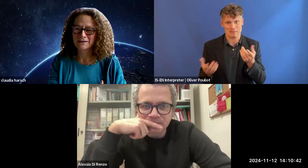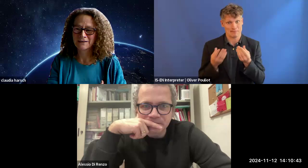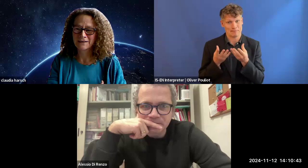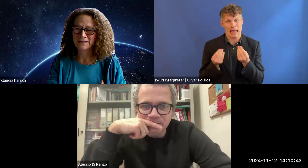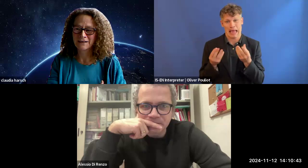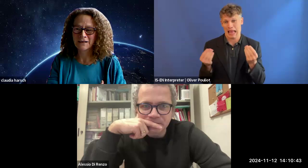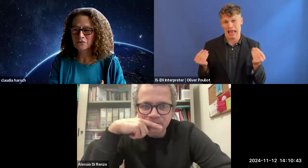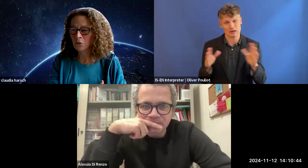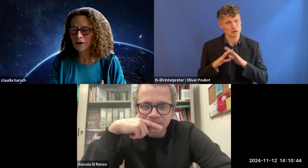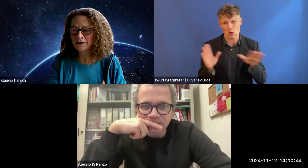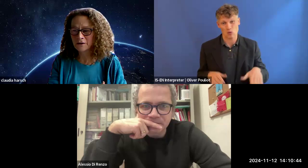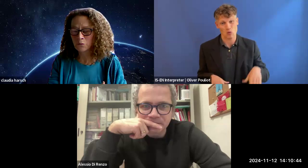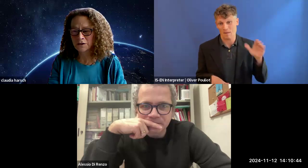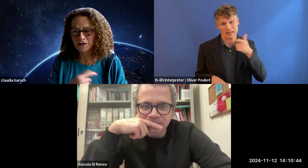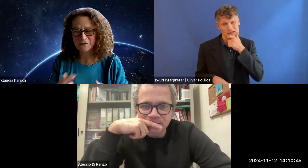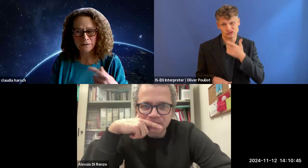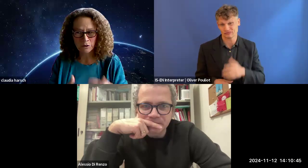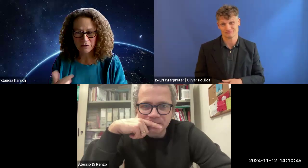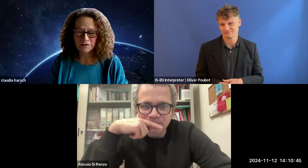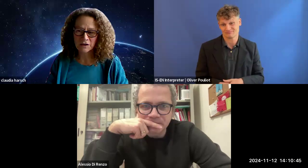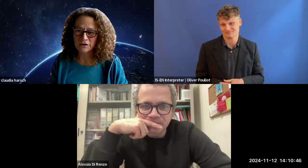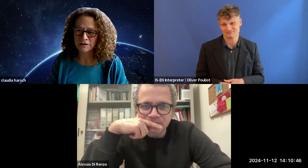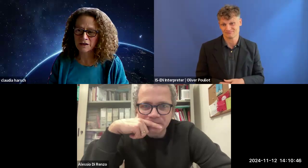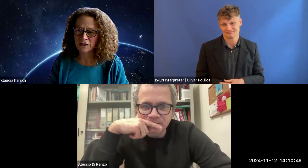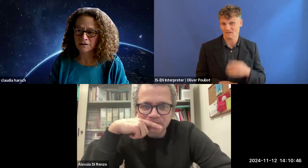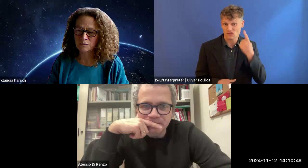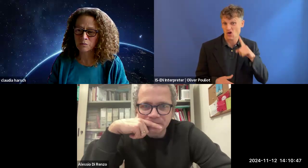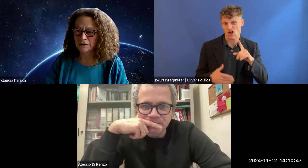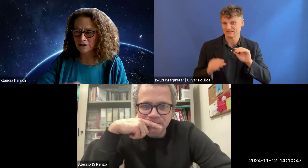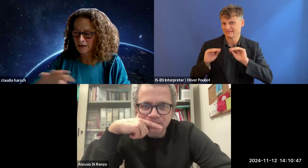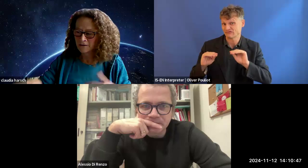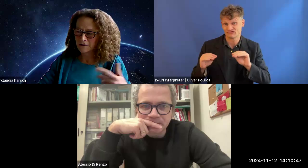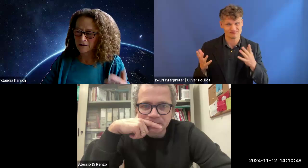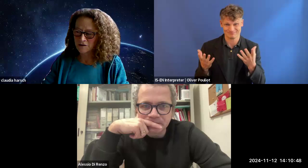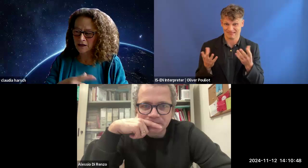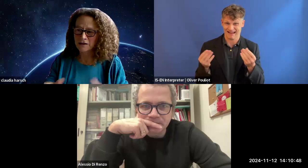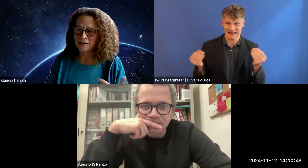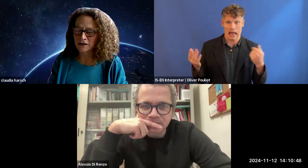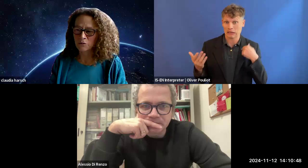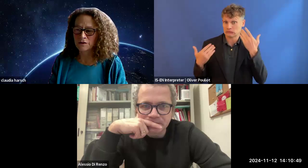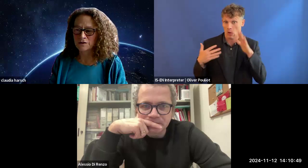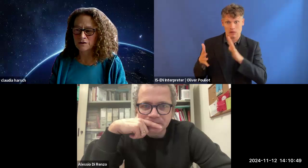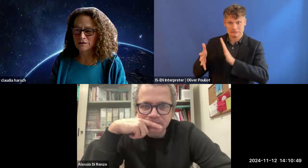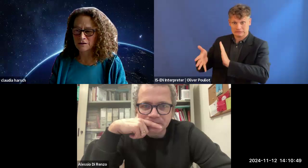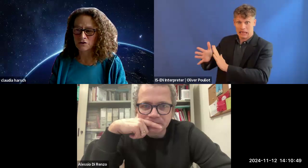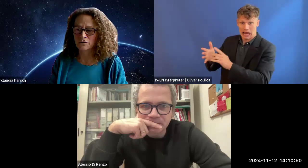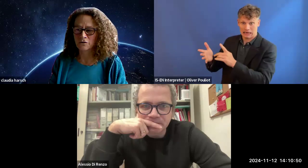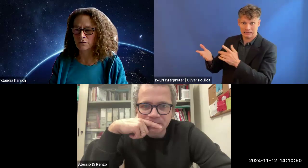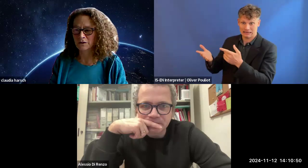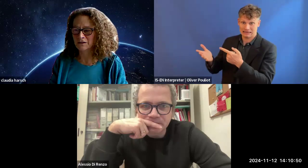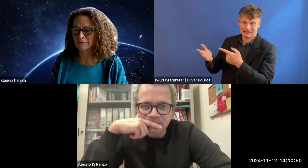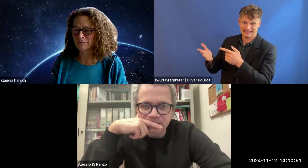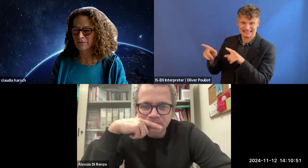requirement. And I have no idea whether similar discussion is held among the signed language